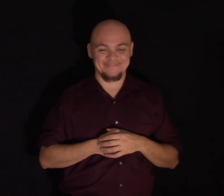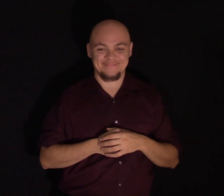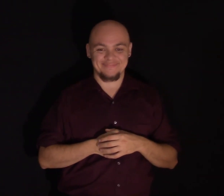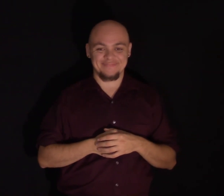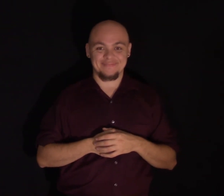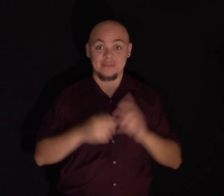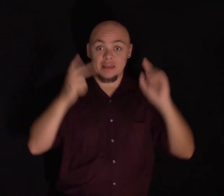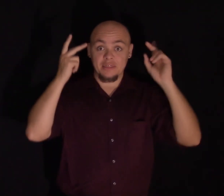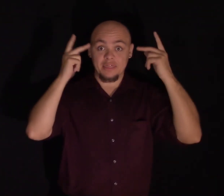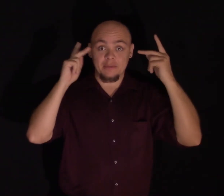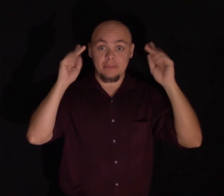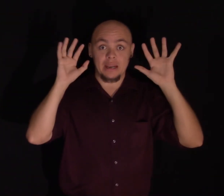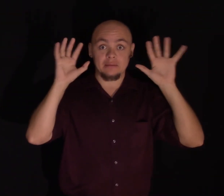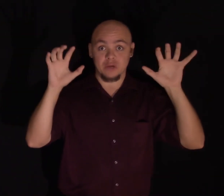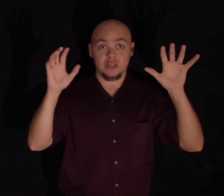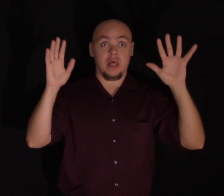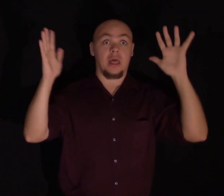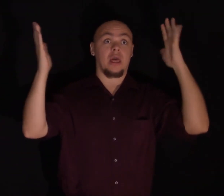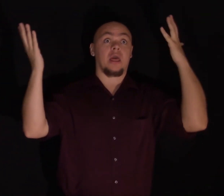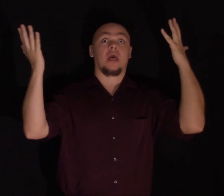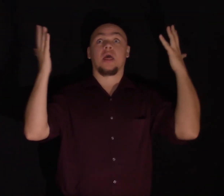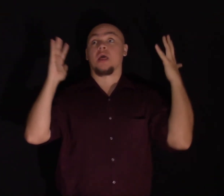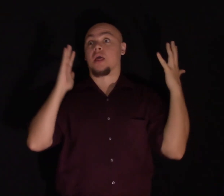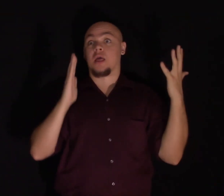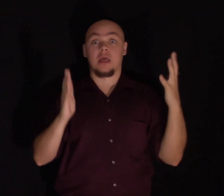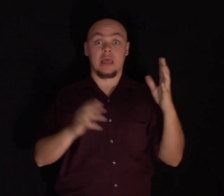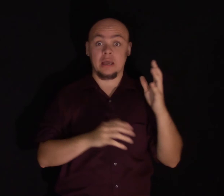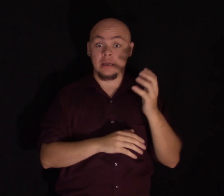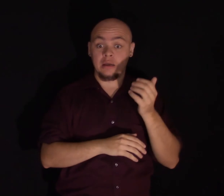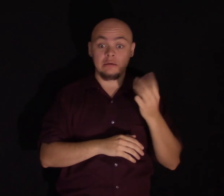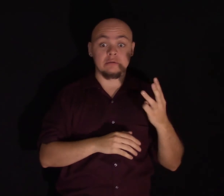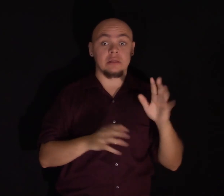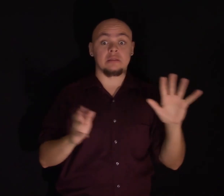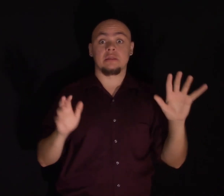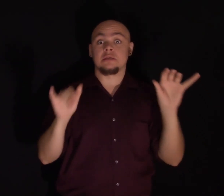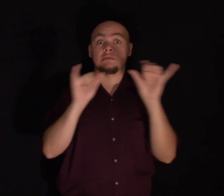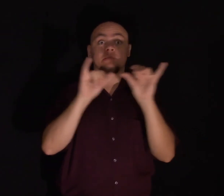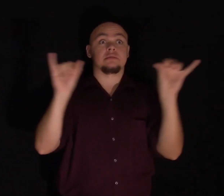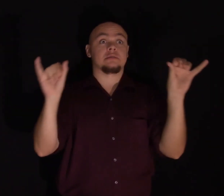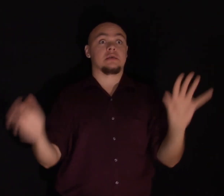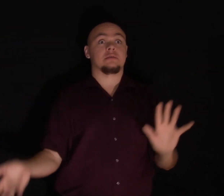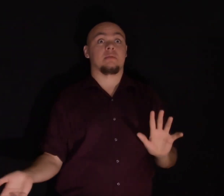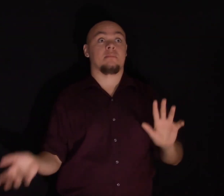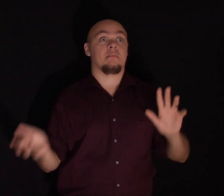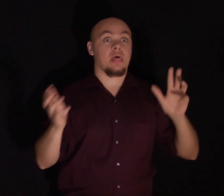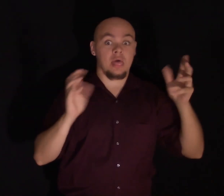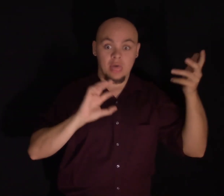so the panic monster starts losing his mind and a few seconds later the whole system's in